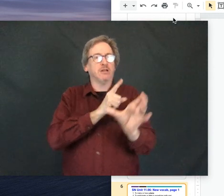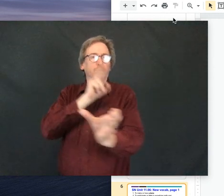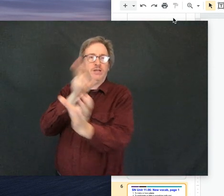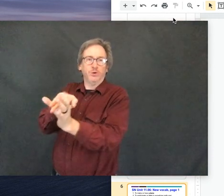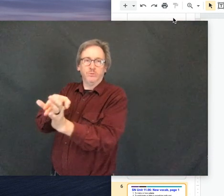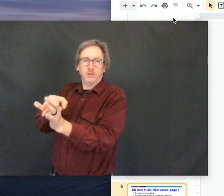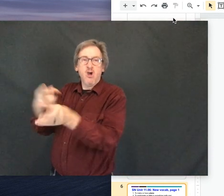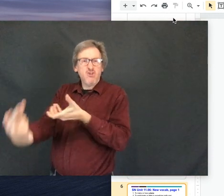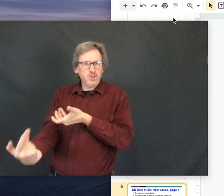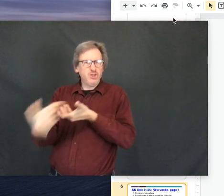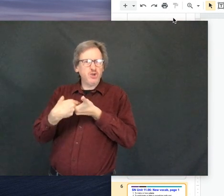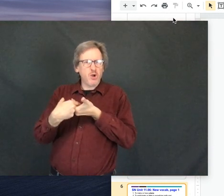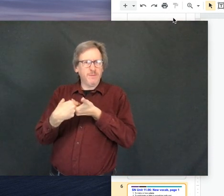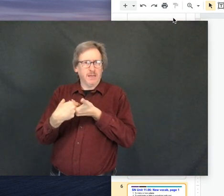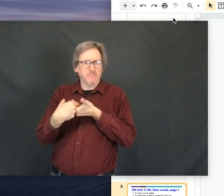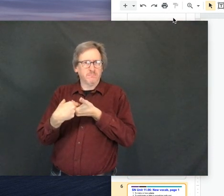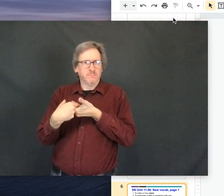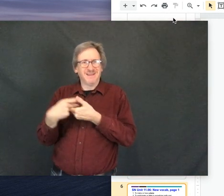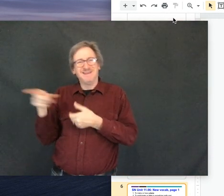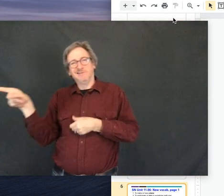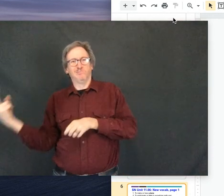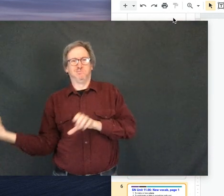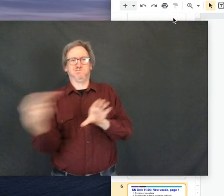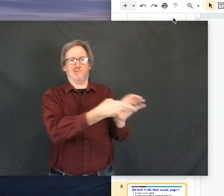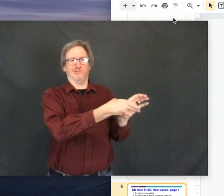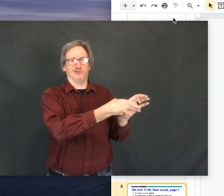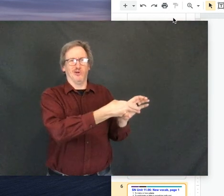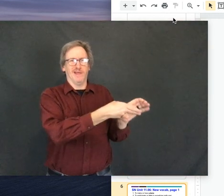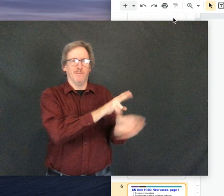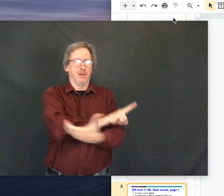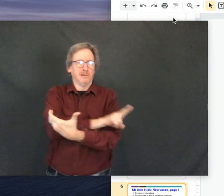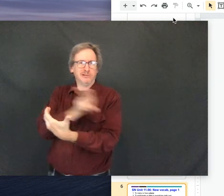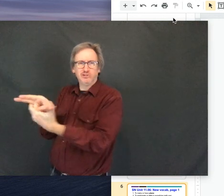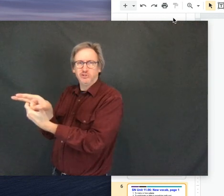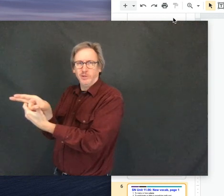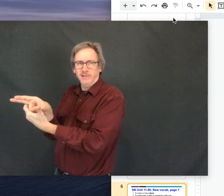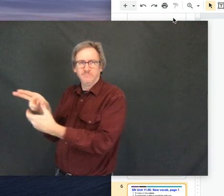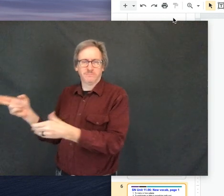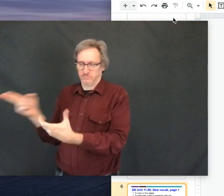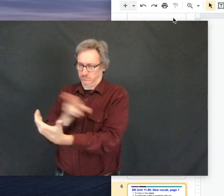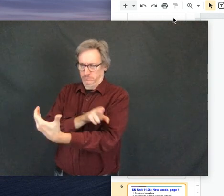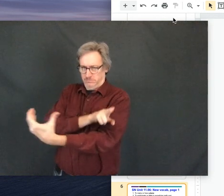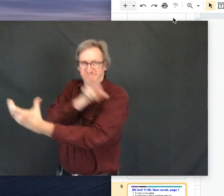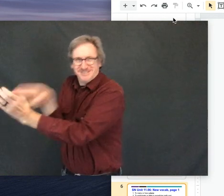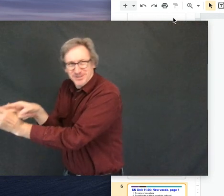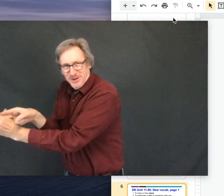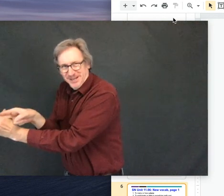I'll join you. Join me. We'll join them. Join.